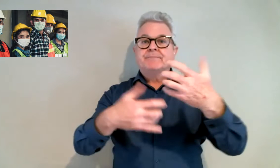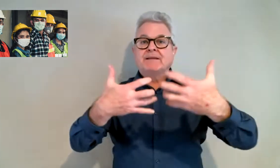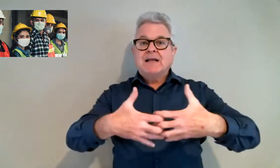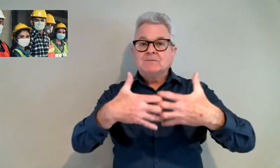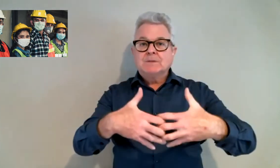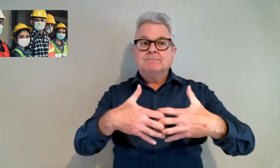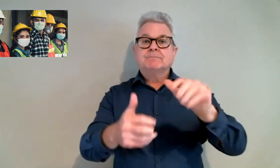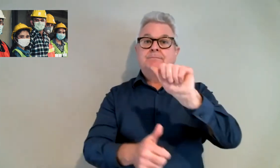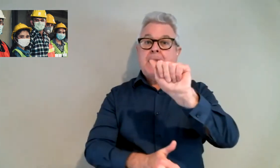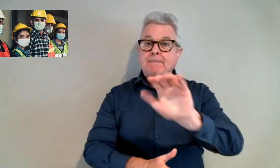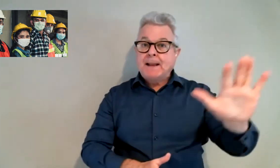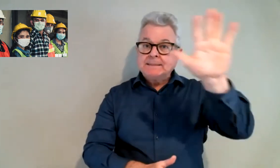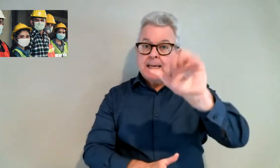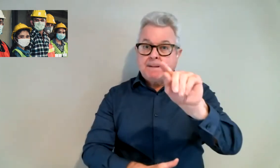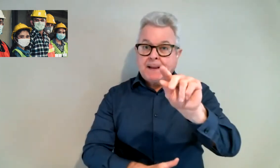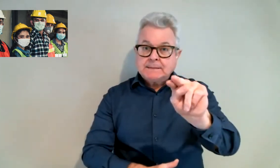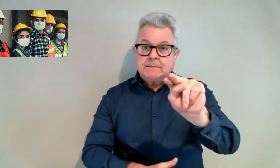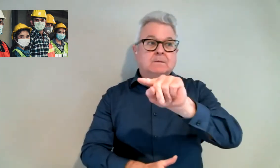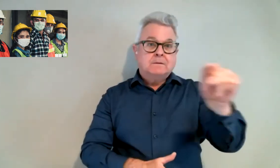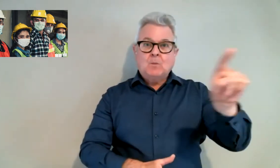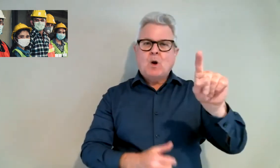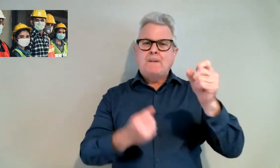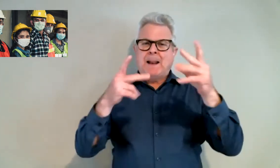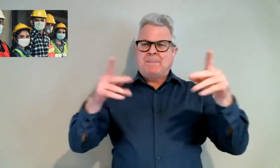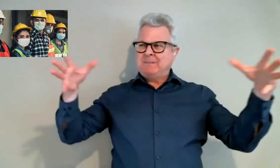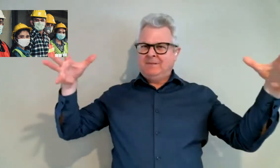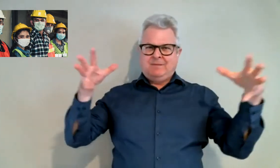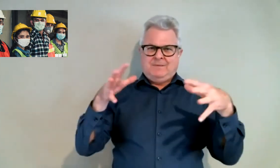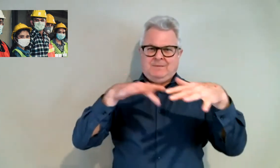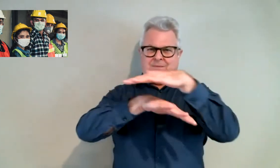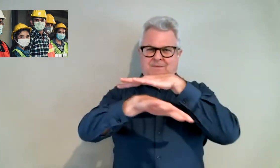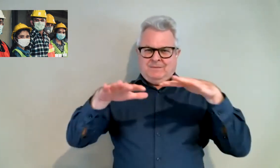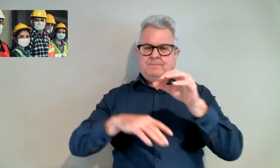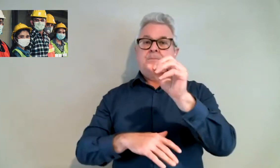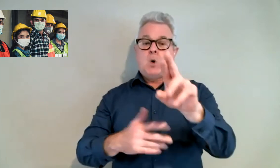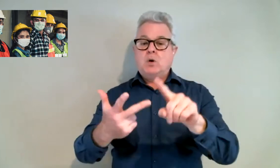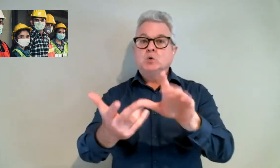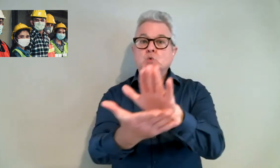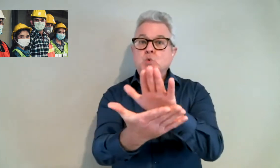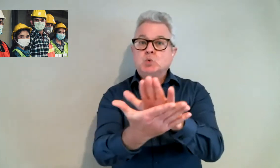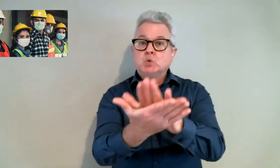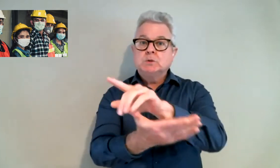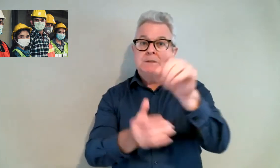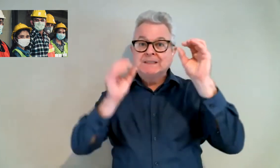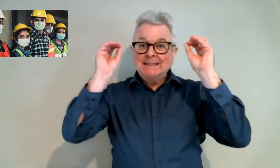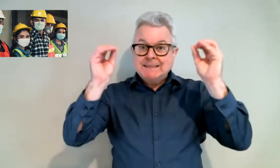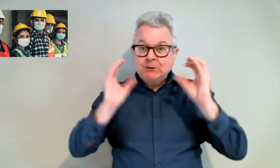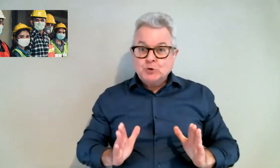forth, or working in factories such as Amazon, where you are working among a lot of coworkers, or you're in a